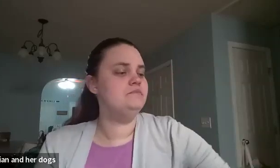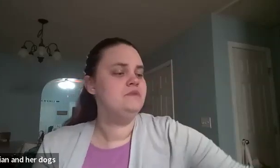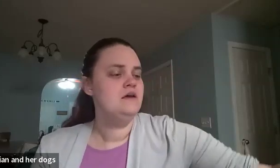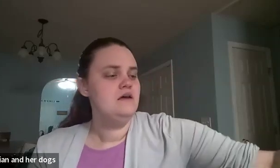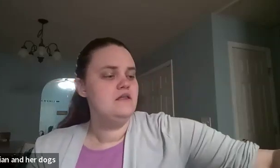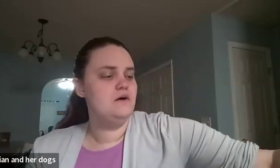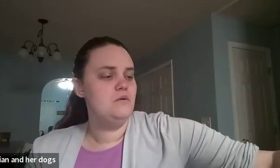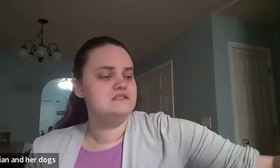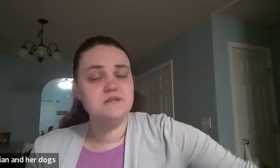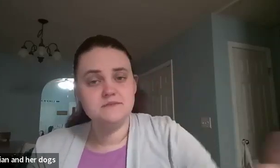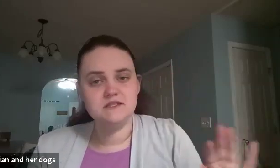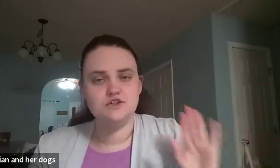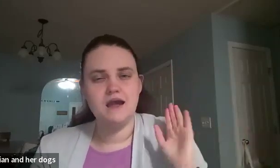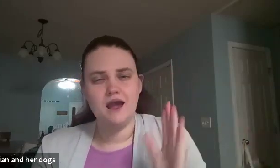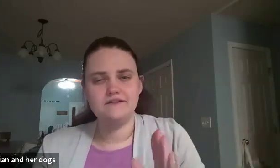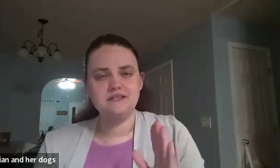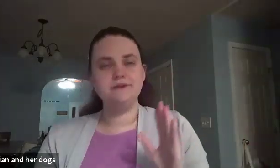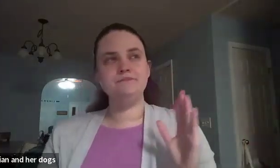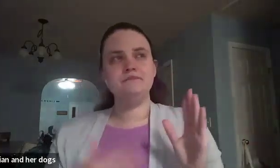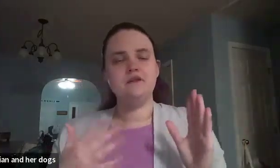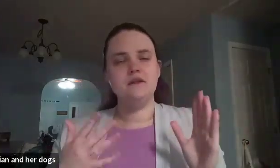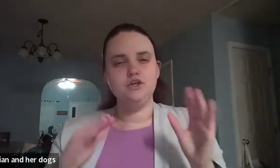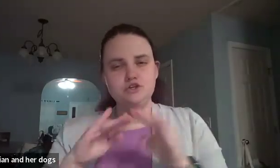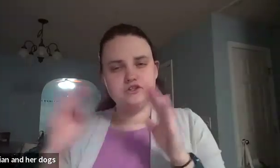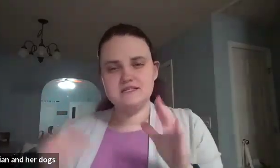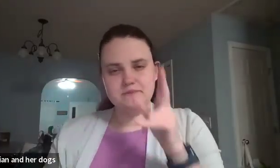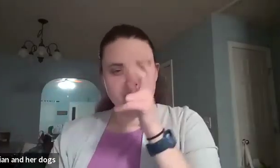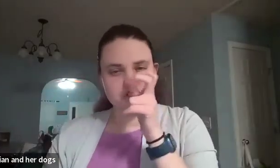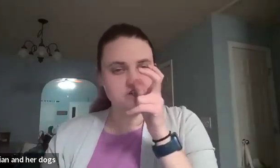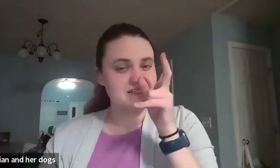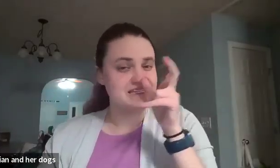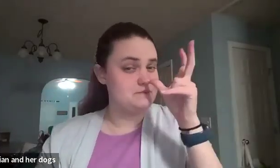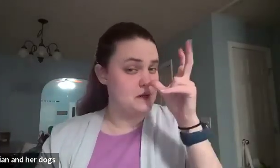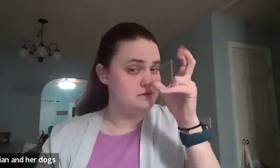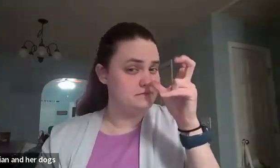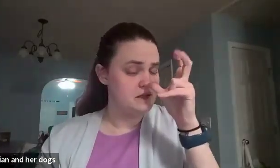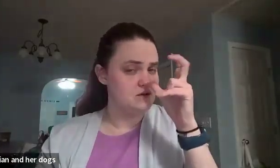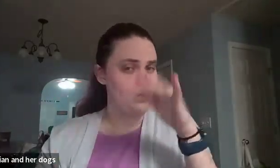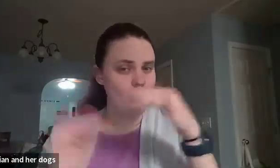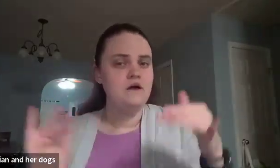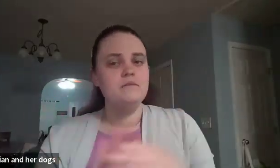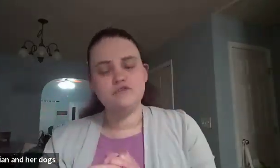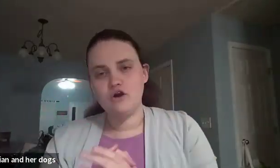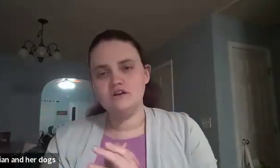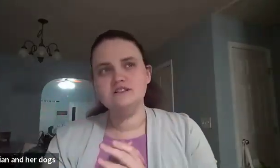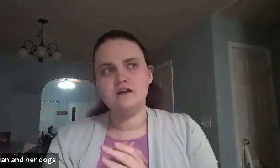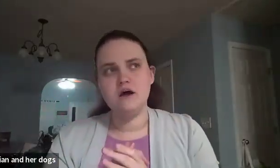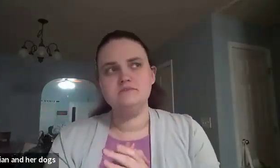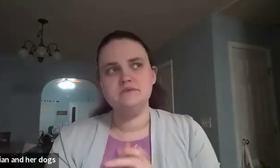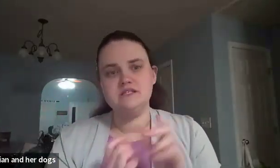Um, though sometimes, so I have seen, usually I see people just generalize this as bug as a whole, but there are some